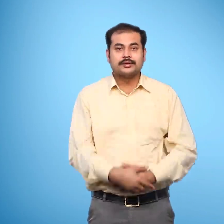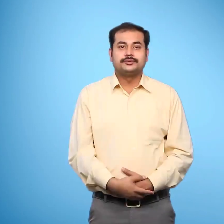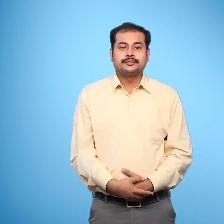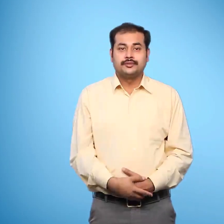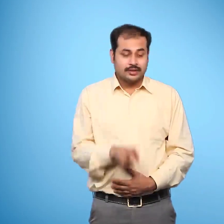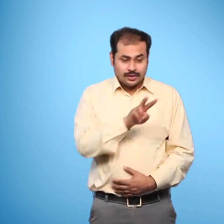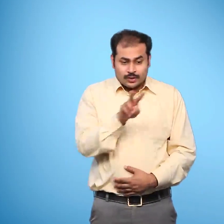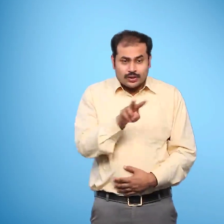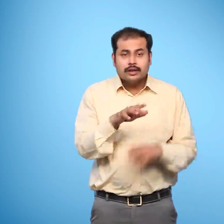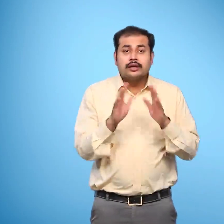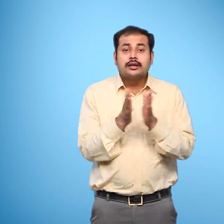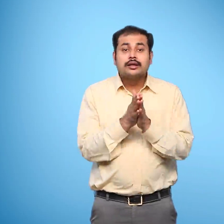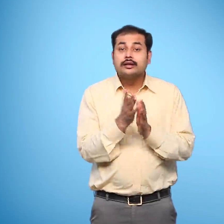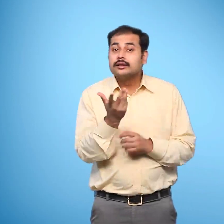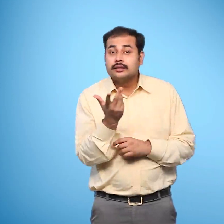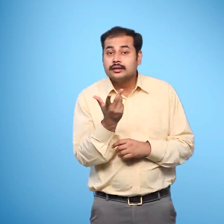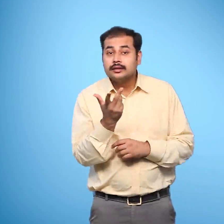The total points scored by him would be